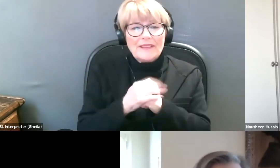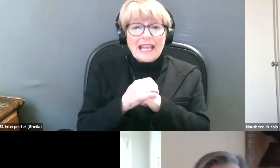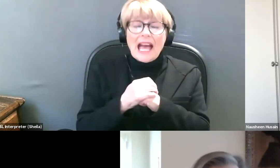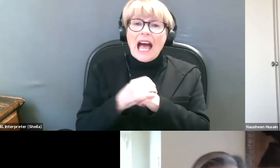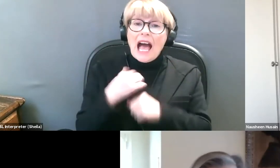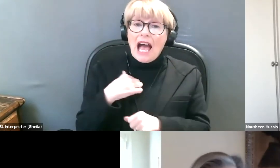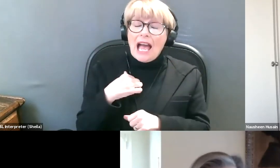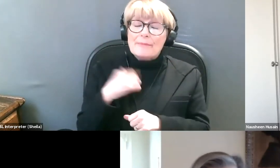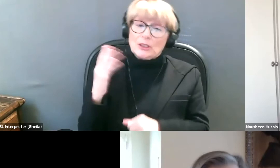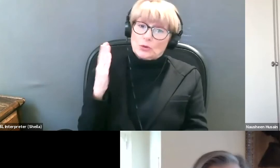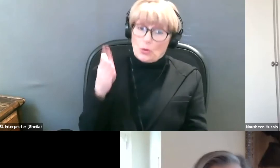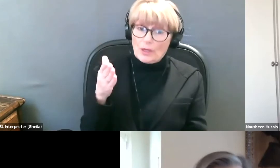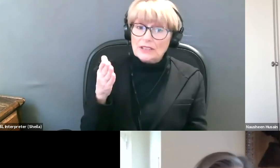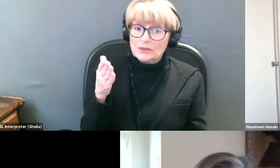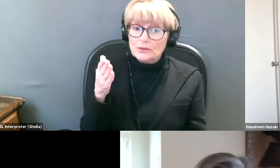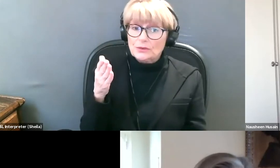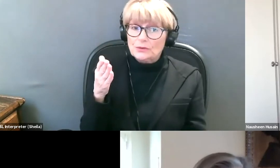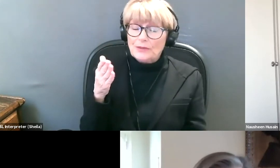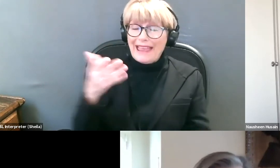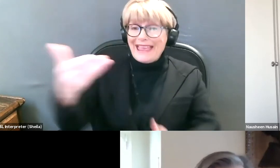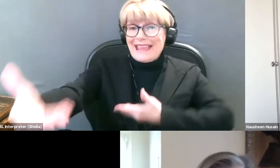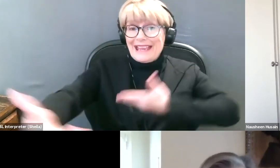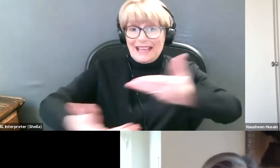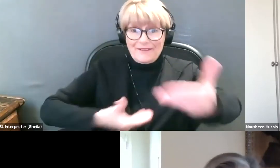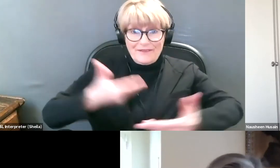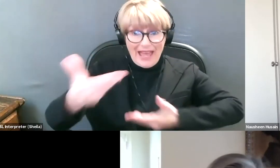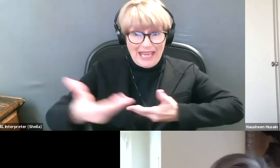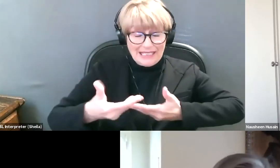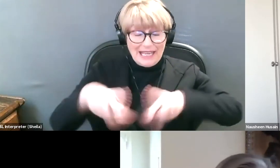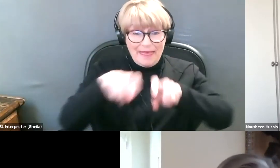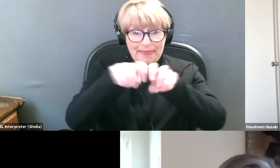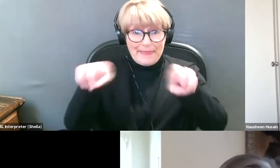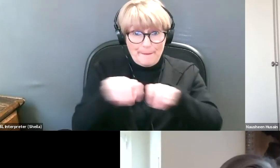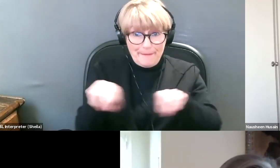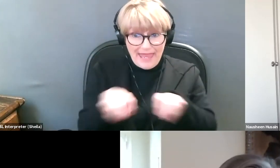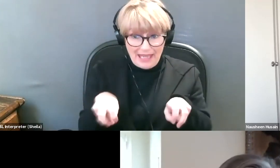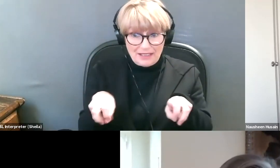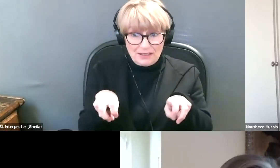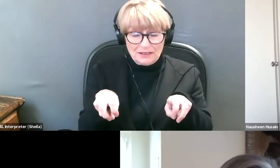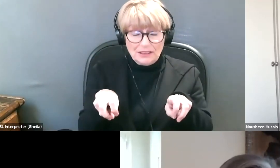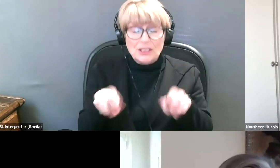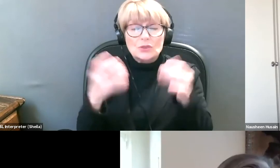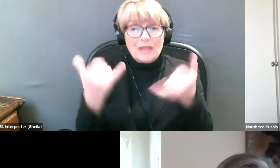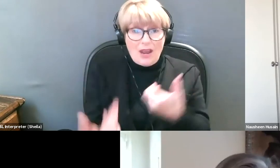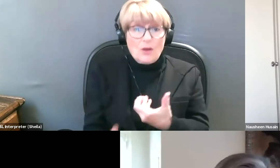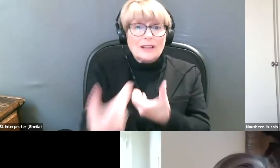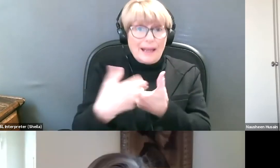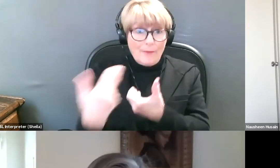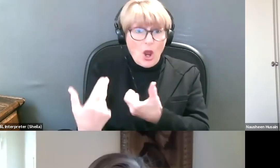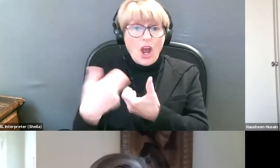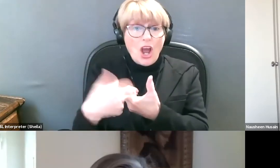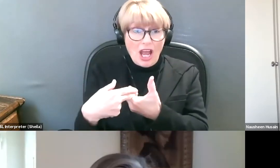going to invite the rest of the panel to come onto